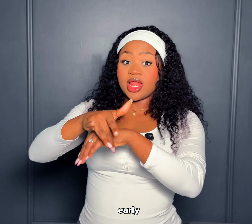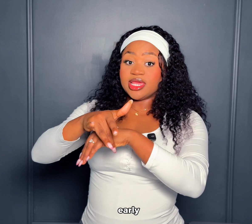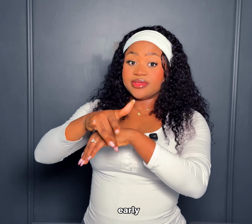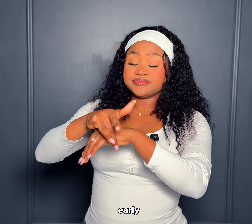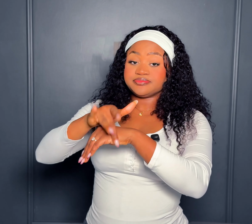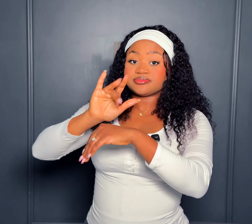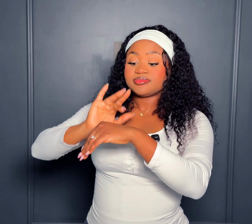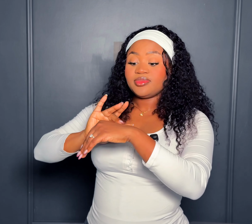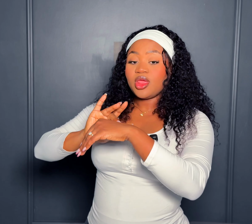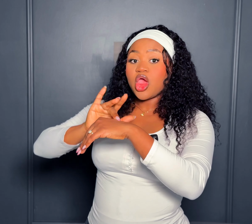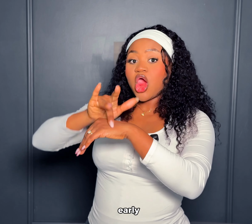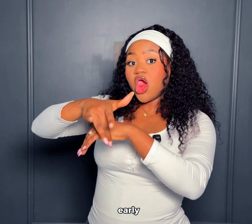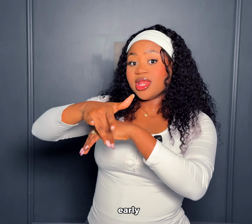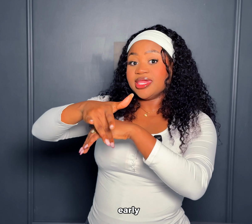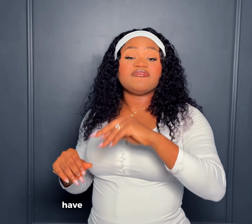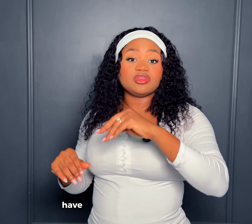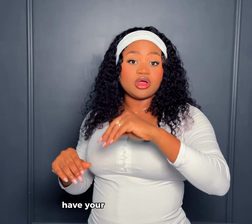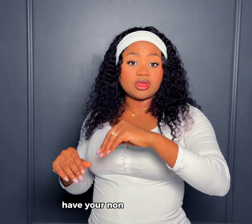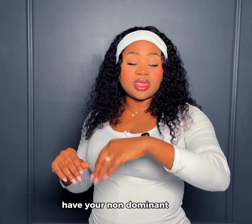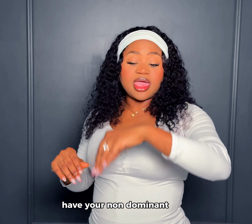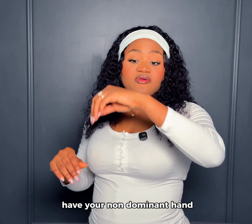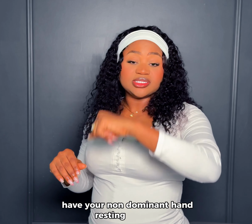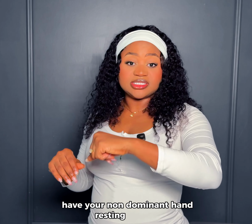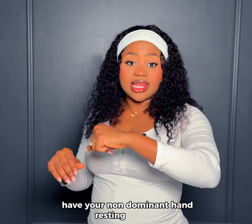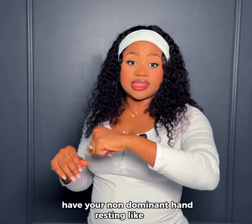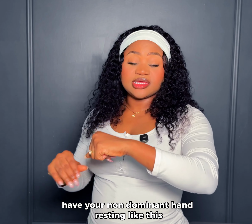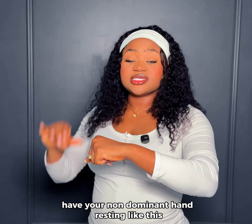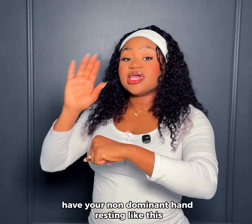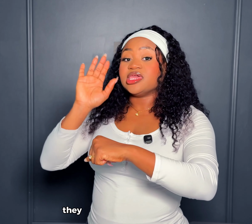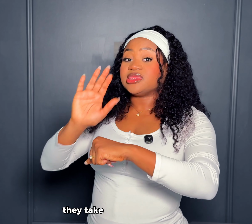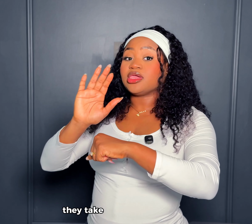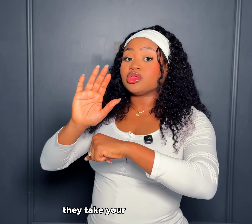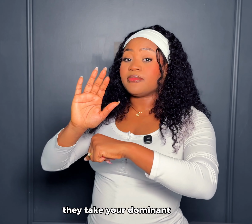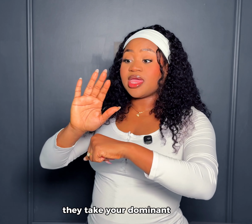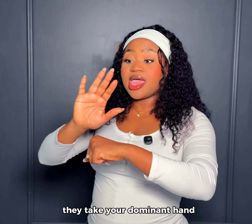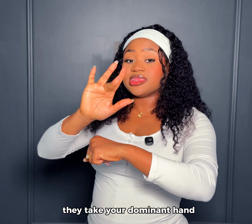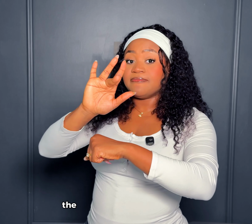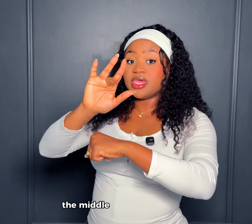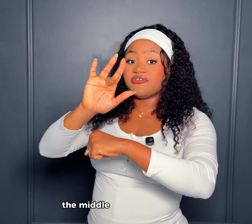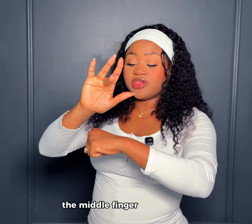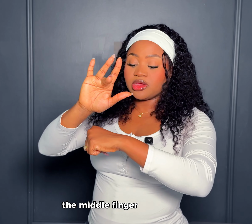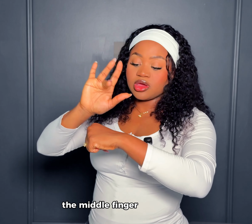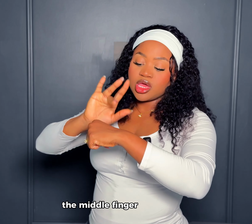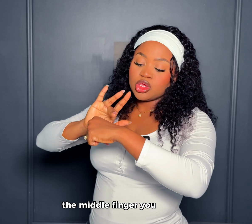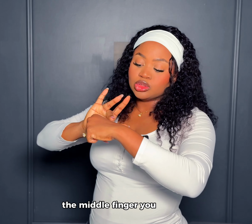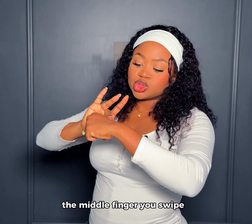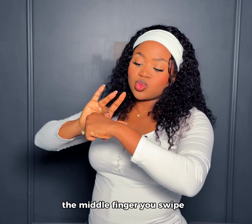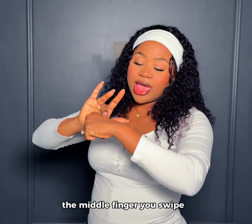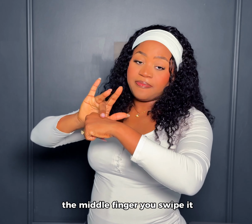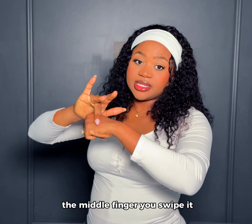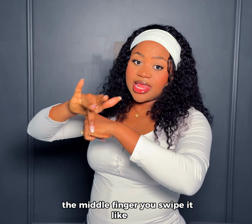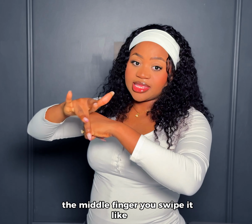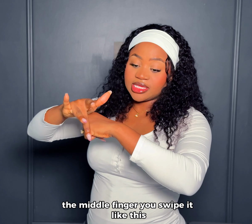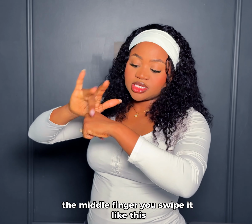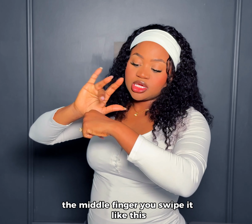Early. Early. Have your non-dominant hand resting like this. They take your dominant hand, the middle finger, you swipe it like this. So